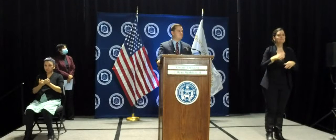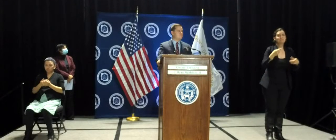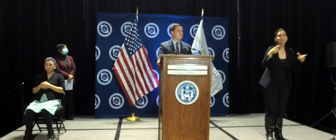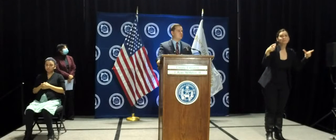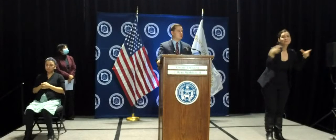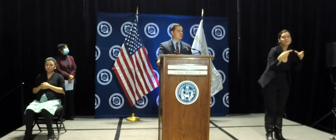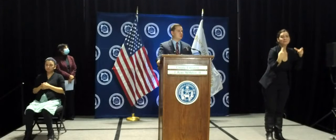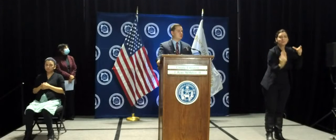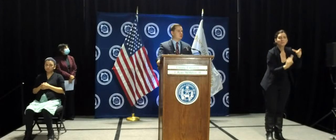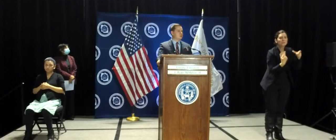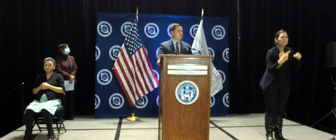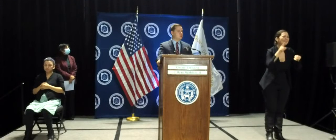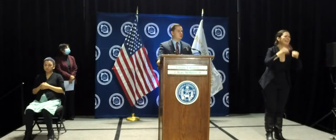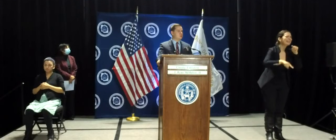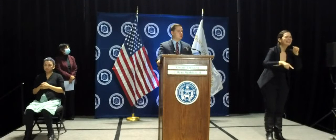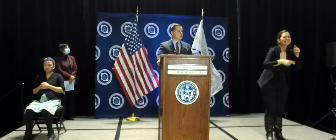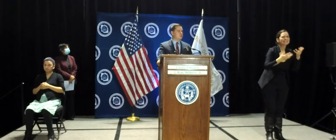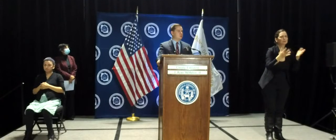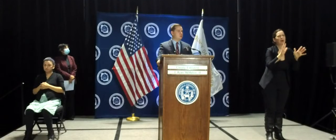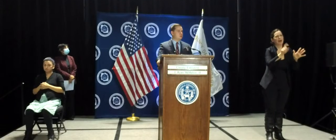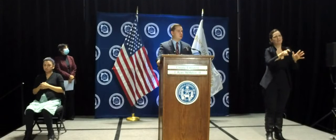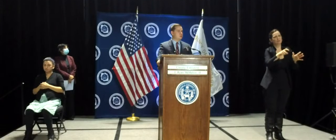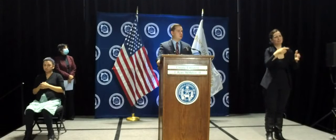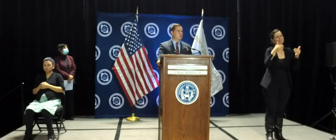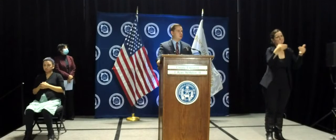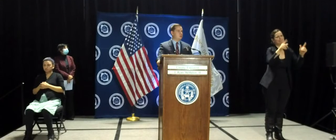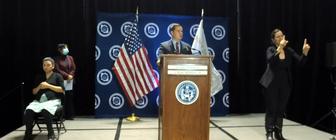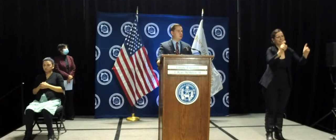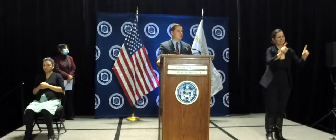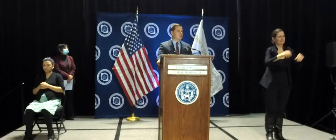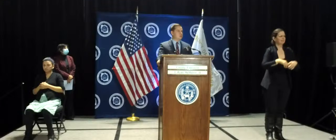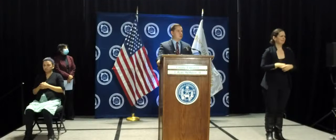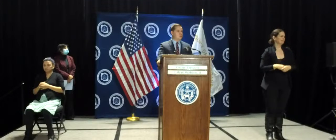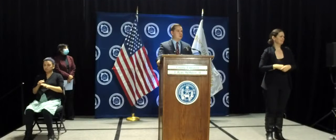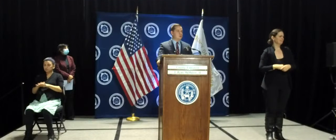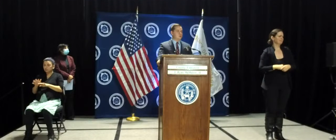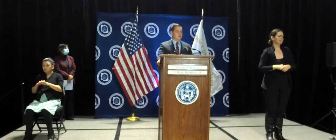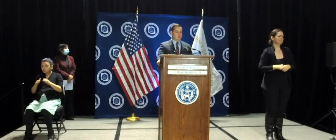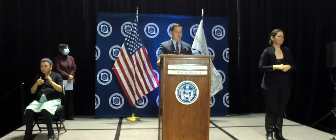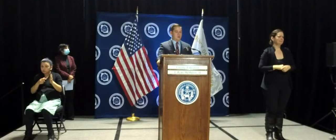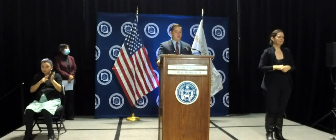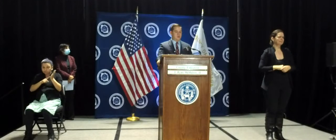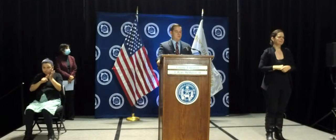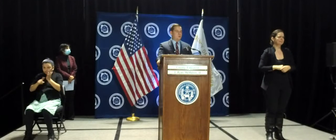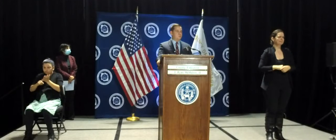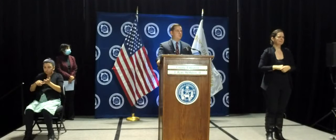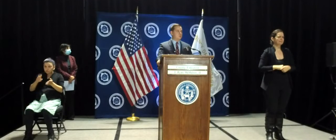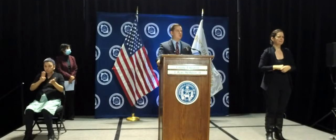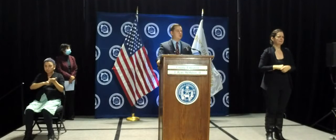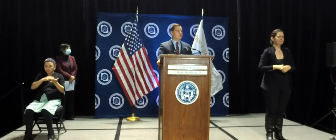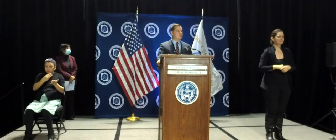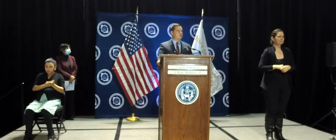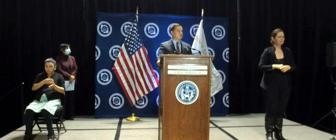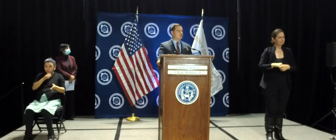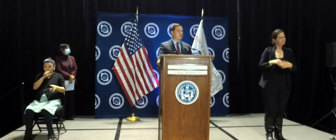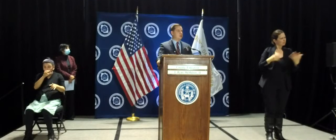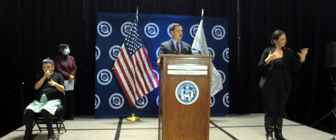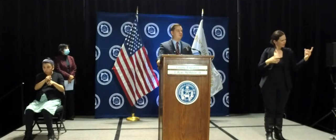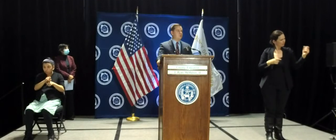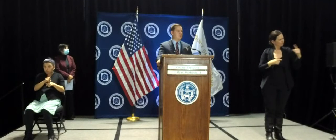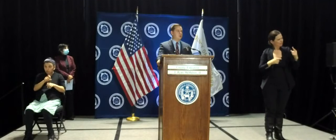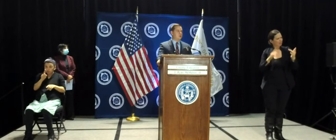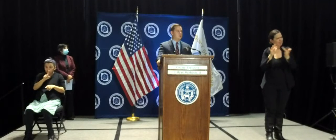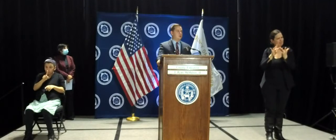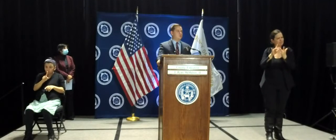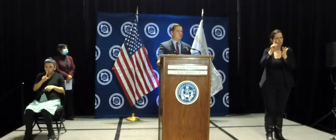investigators, will you be able to target like buildings, large apartment buildings, or